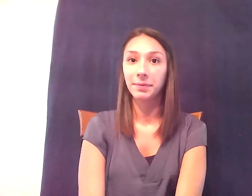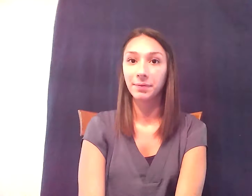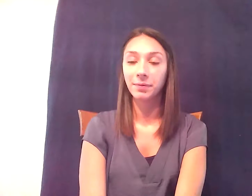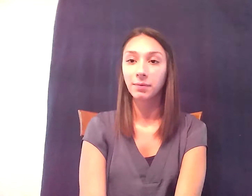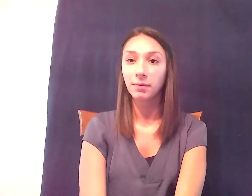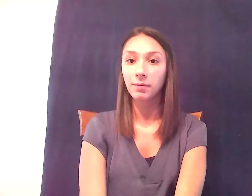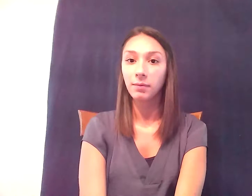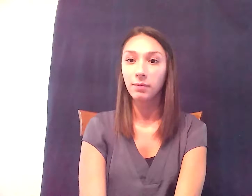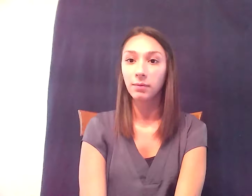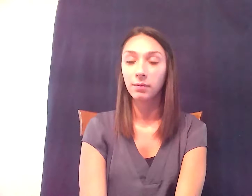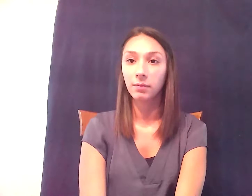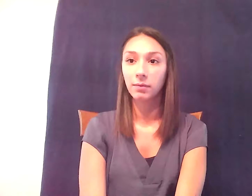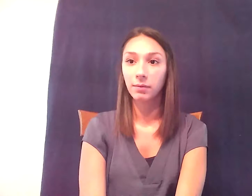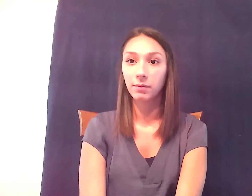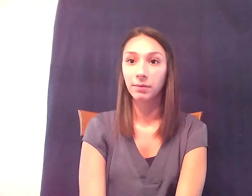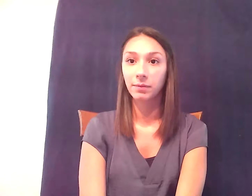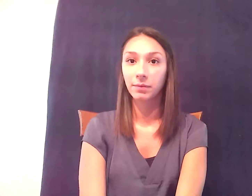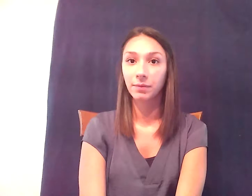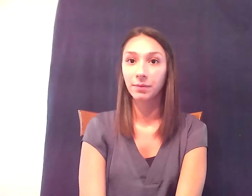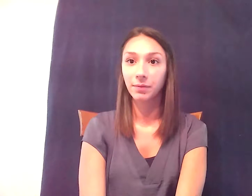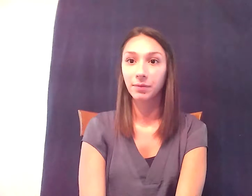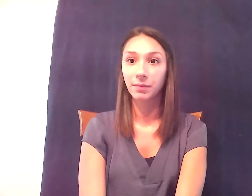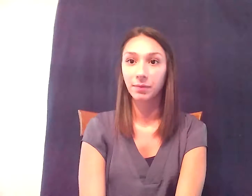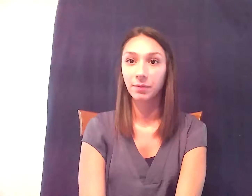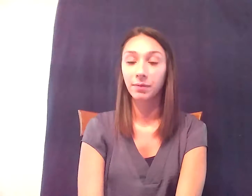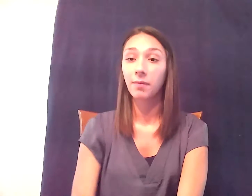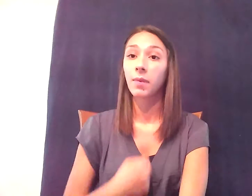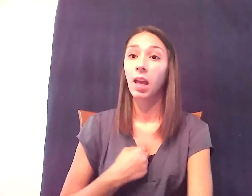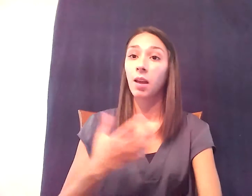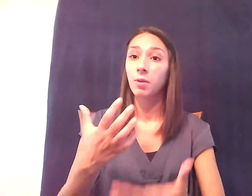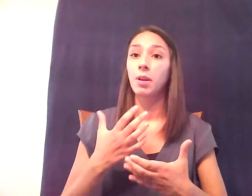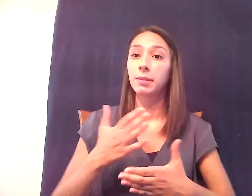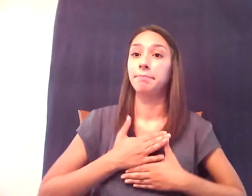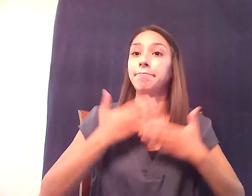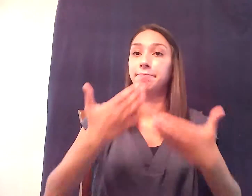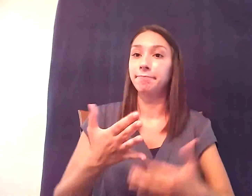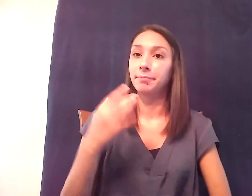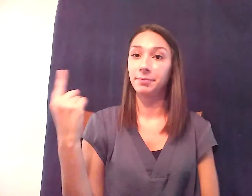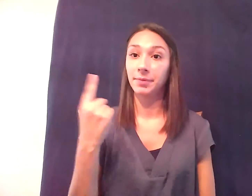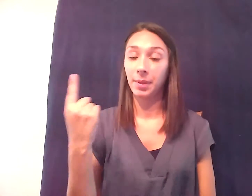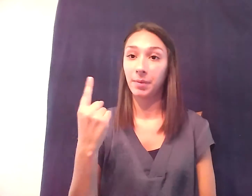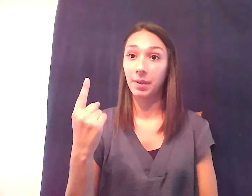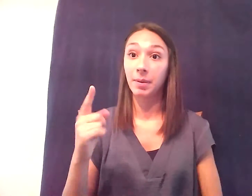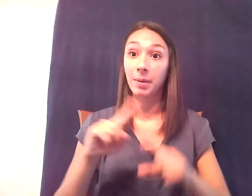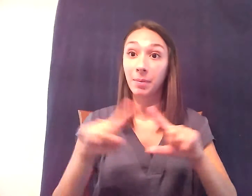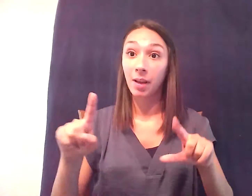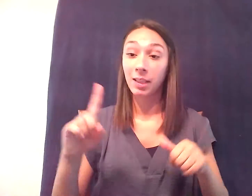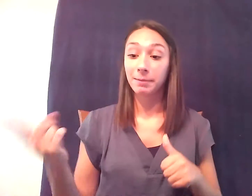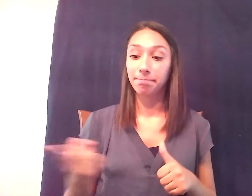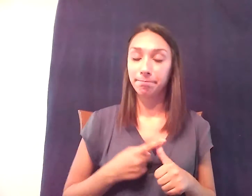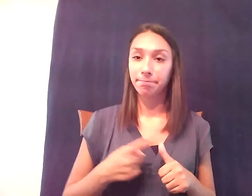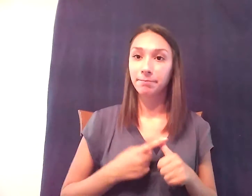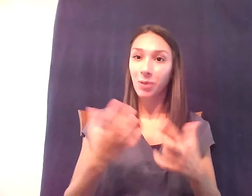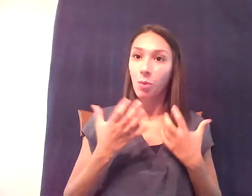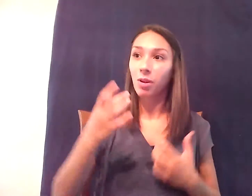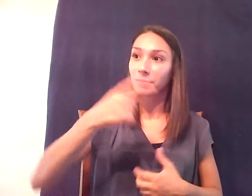a confession to make. But first, I want you to make a little confession to